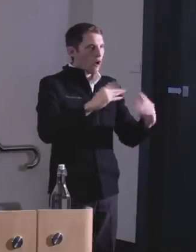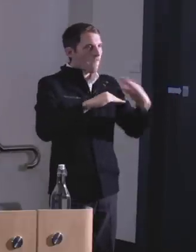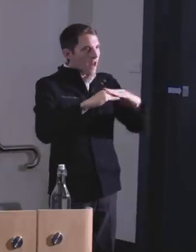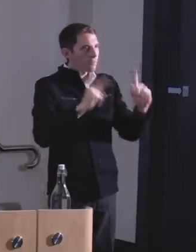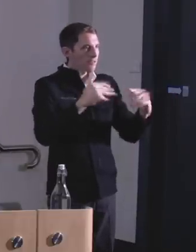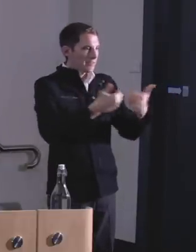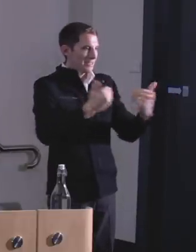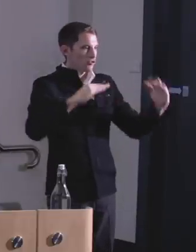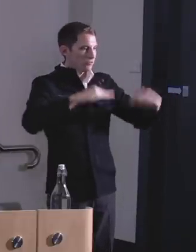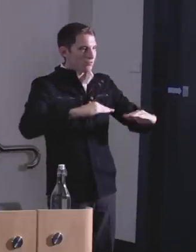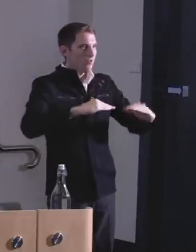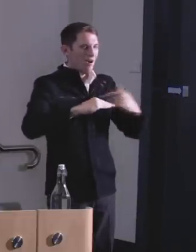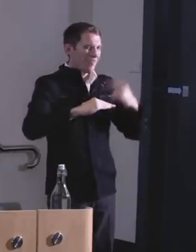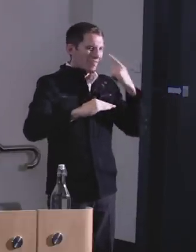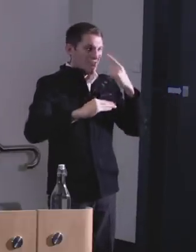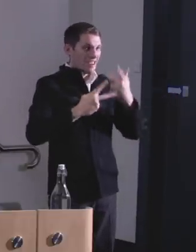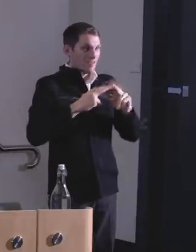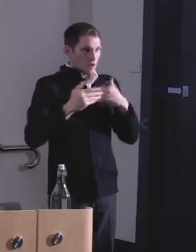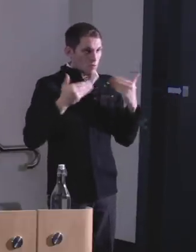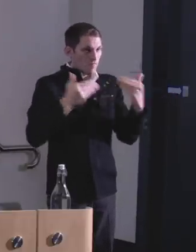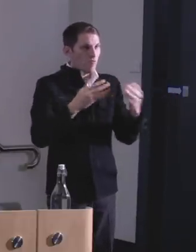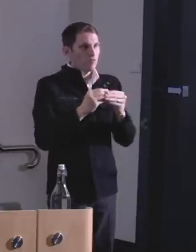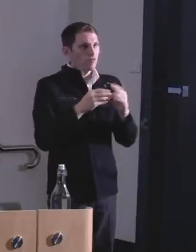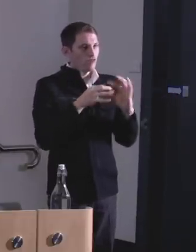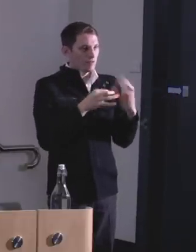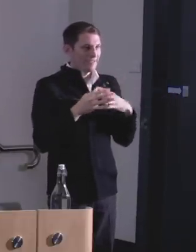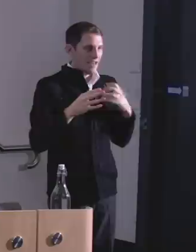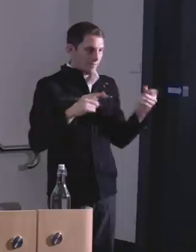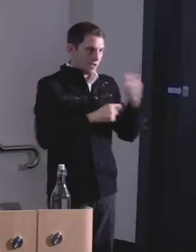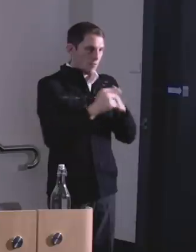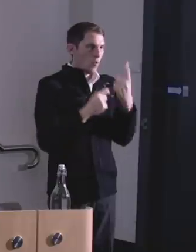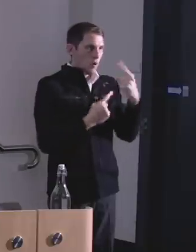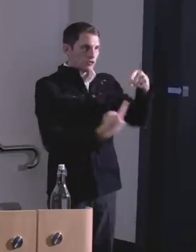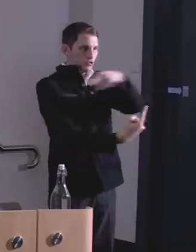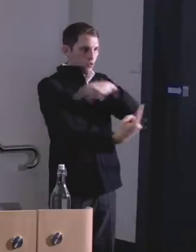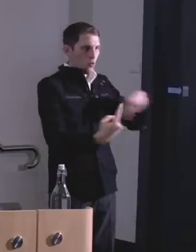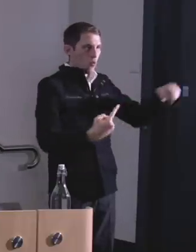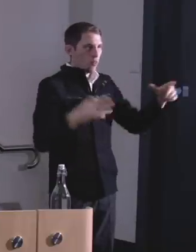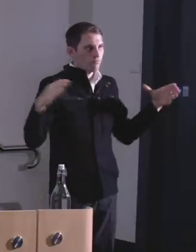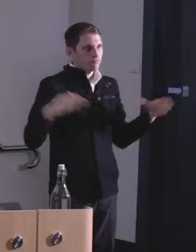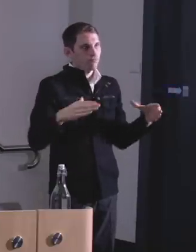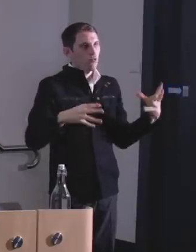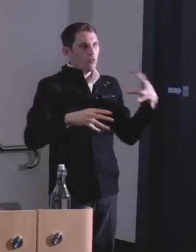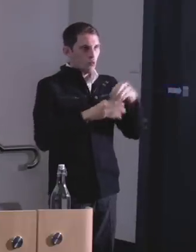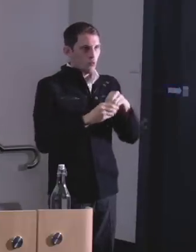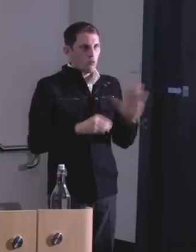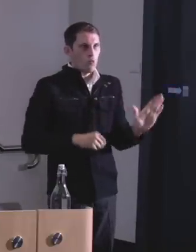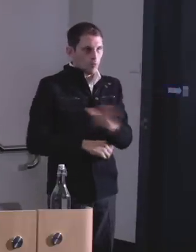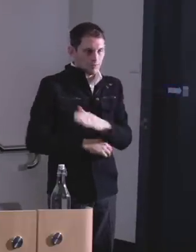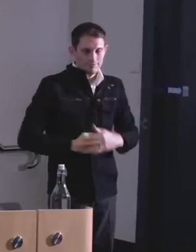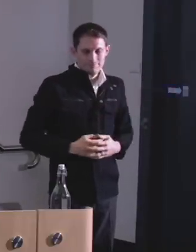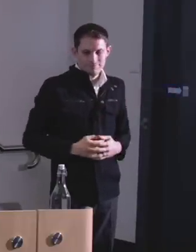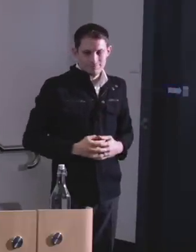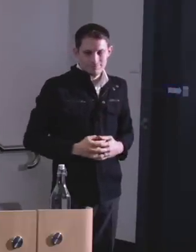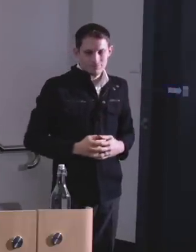forward in our relationship, we have to have that one circle and really